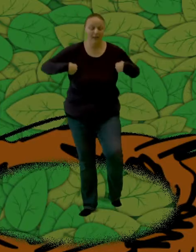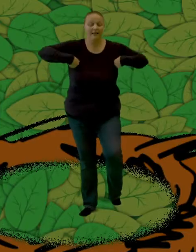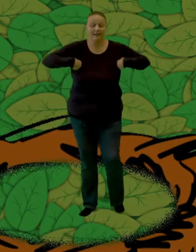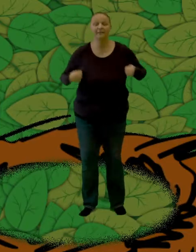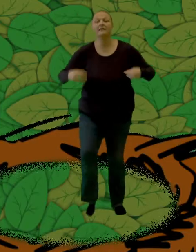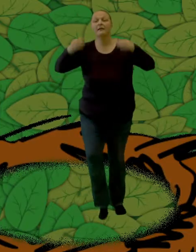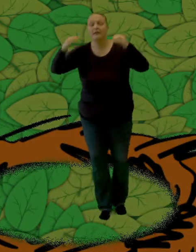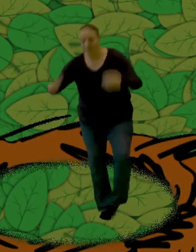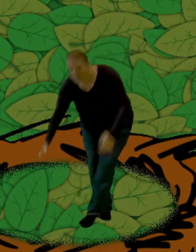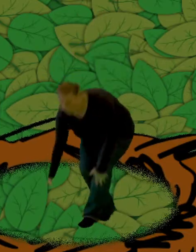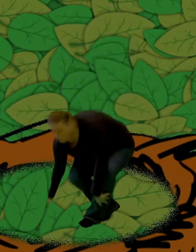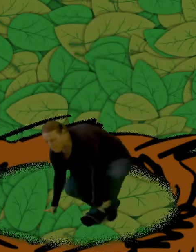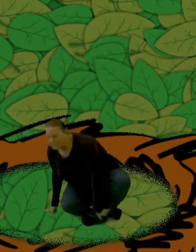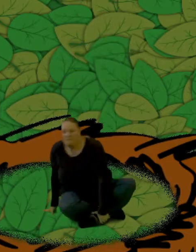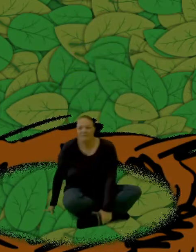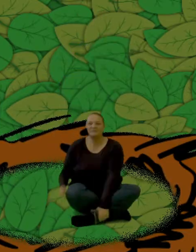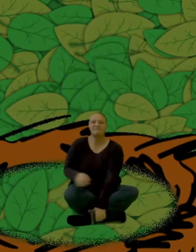like this. Sit down.